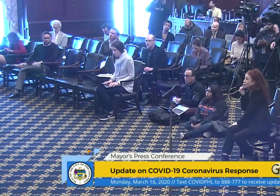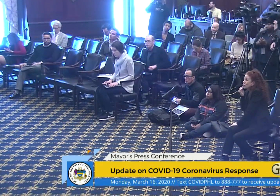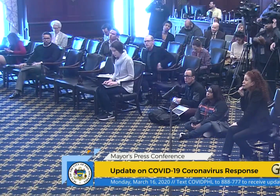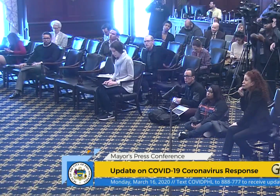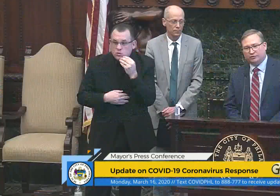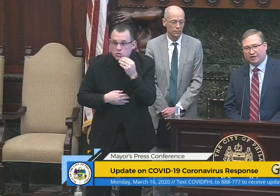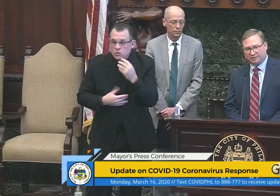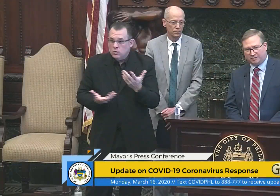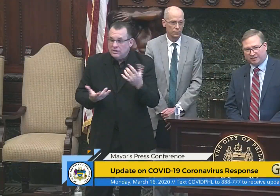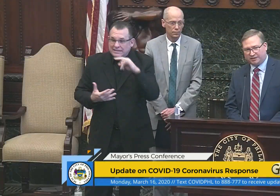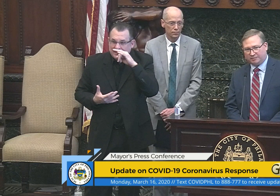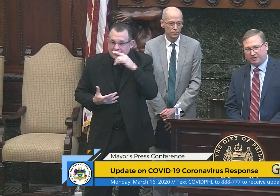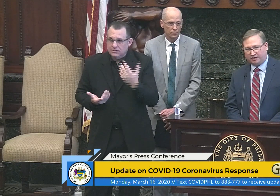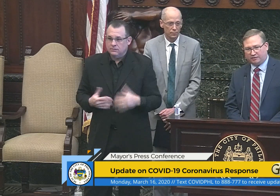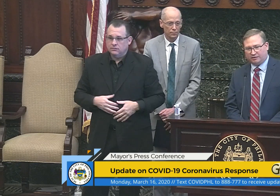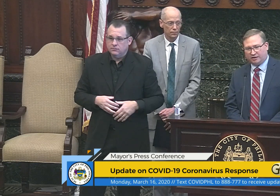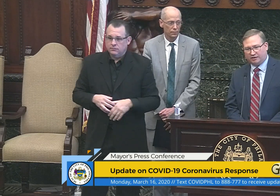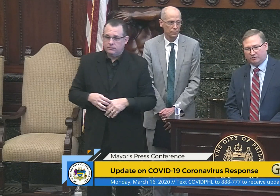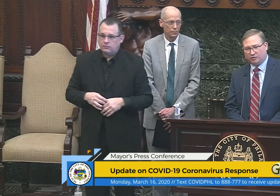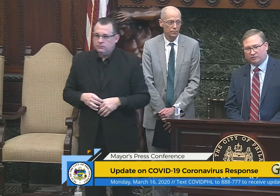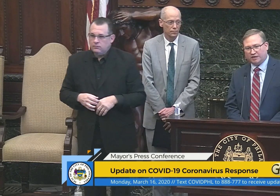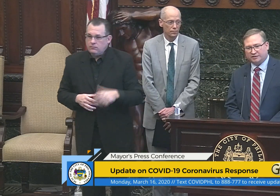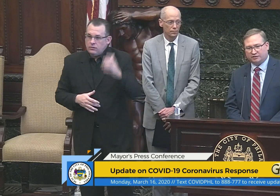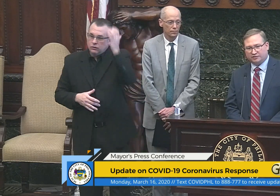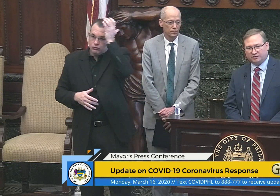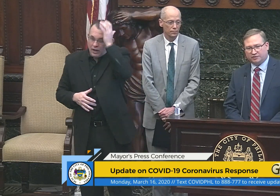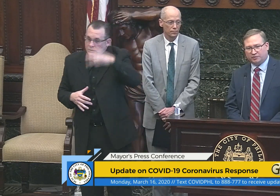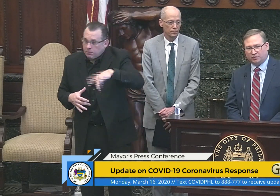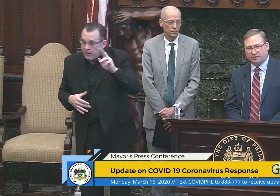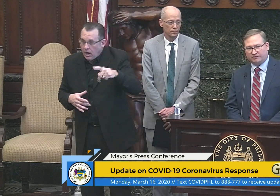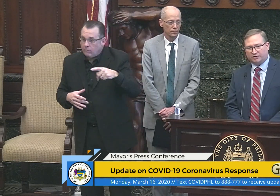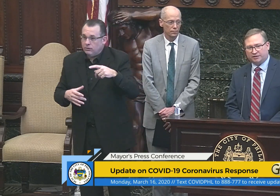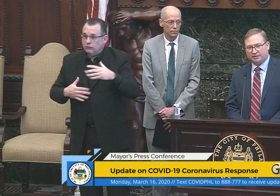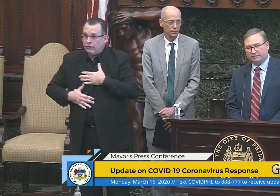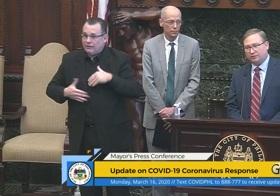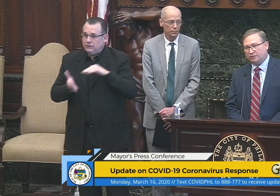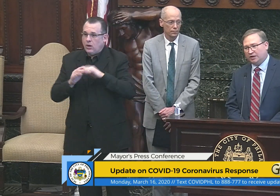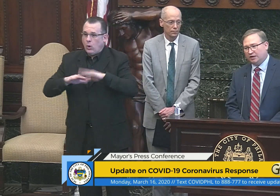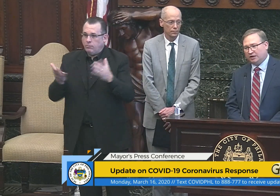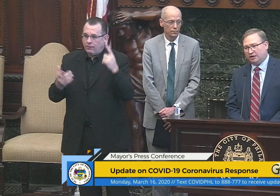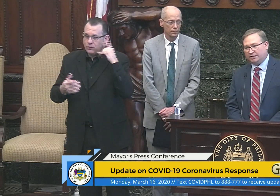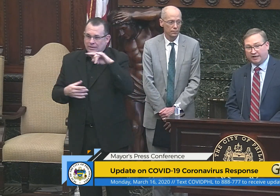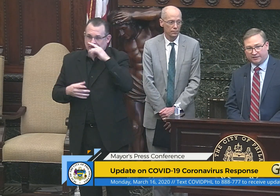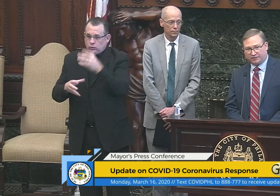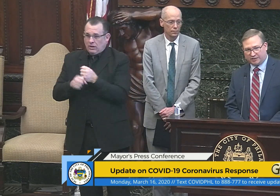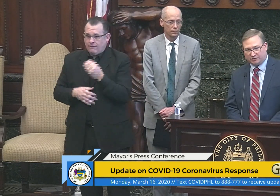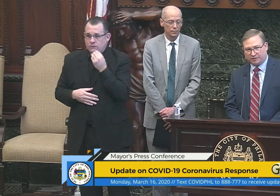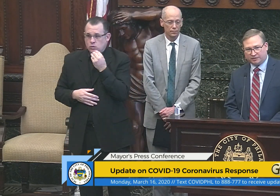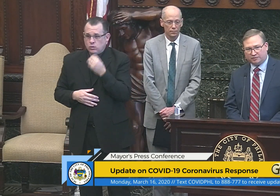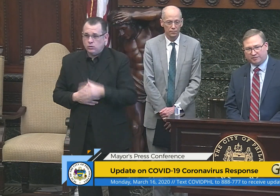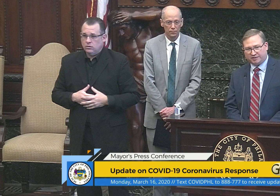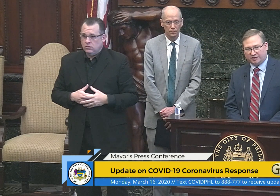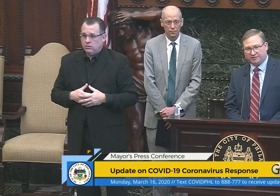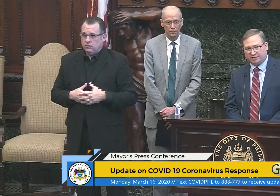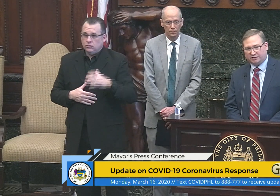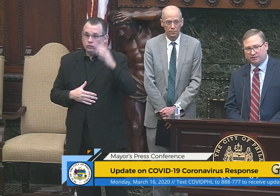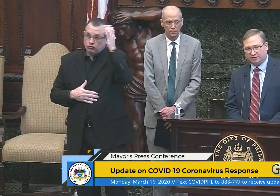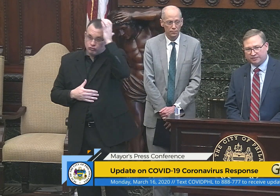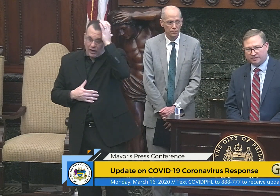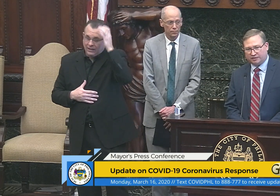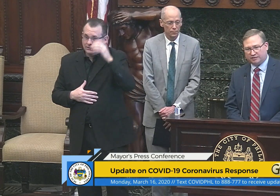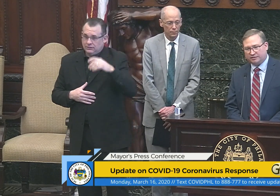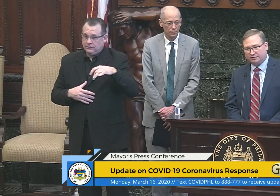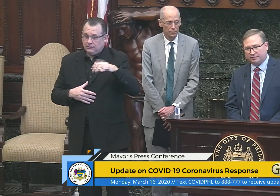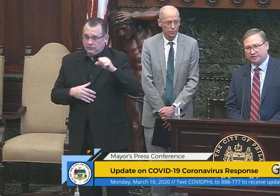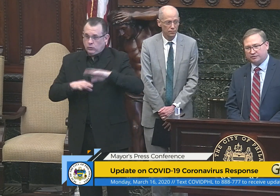So the question is, will trash be picked up, and will rec centers still be open for kids to get food? Yes, trash will continue to be picked up. Sanitation